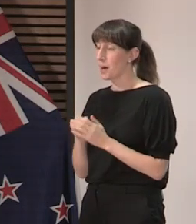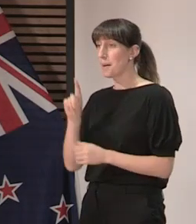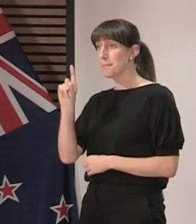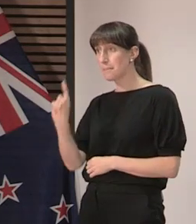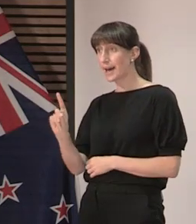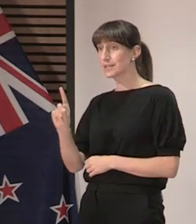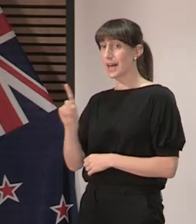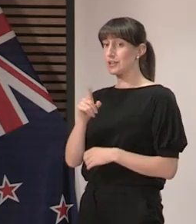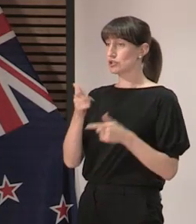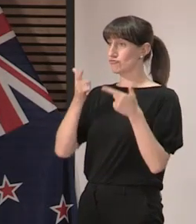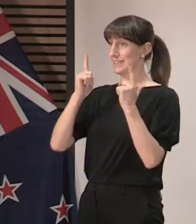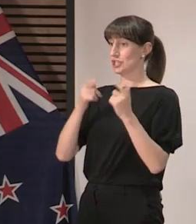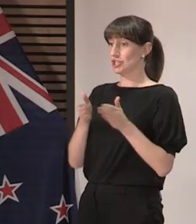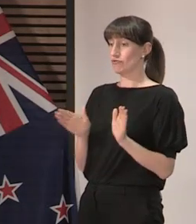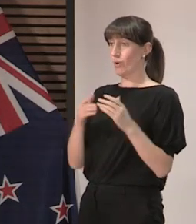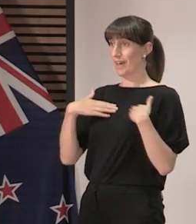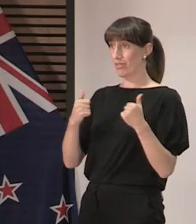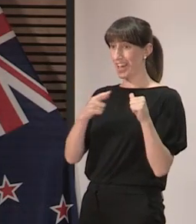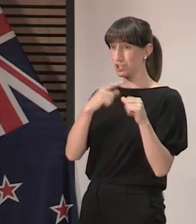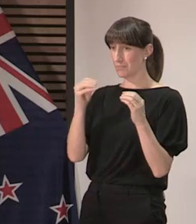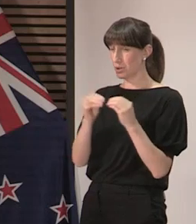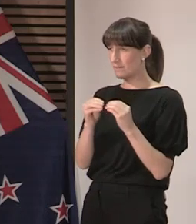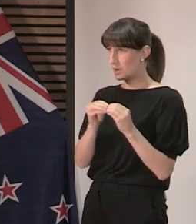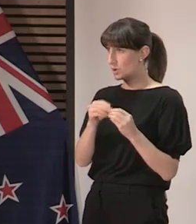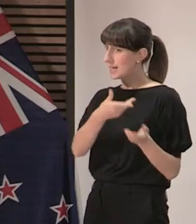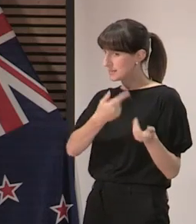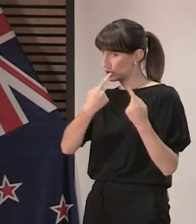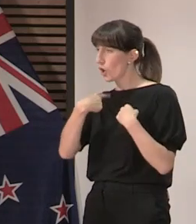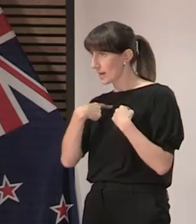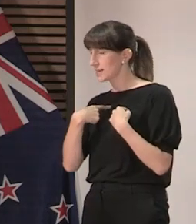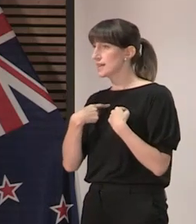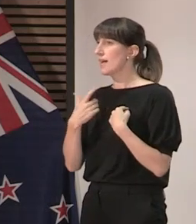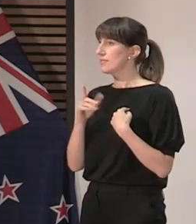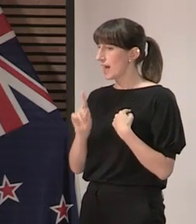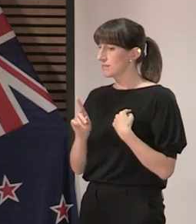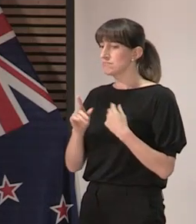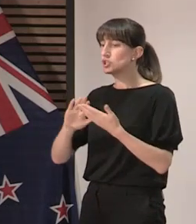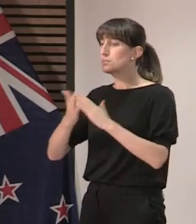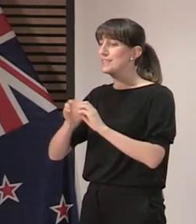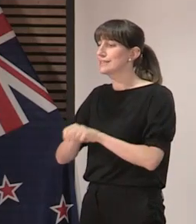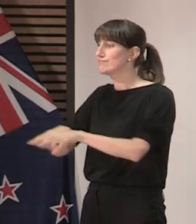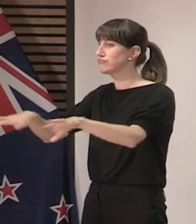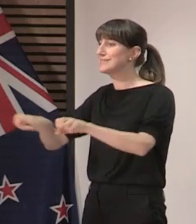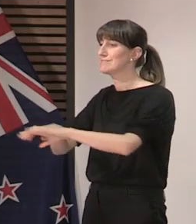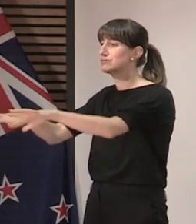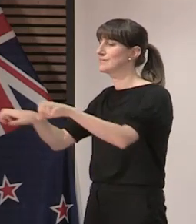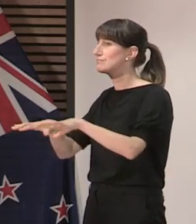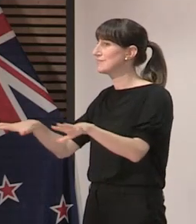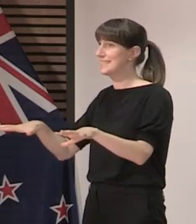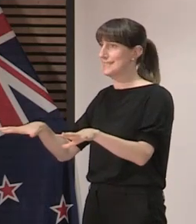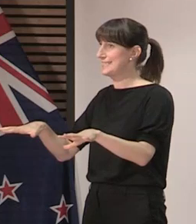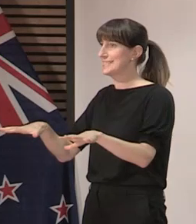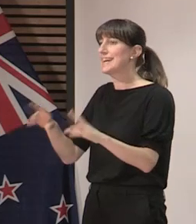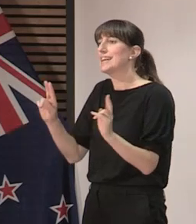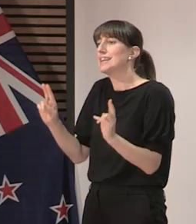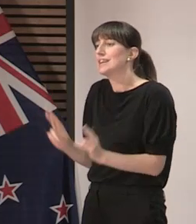is confident that there is no widespread undetected community transmission in New Zealand. So the chance of it coming through the door or